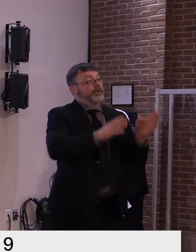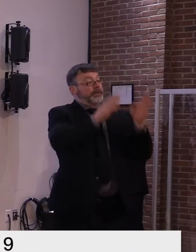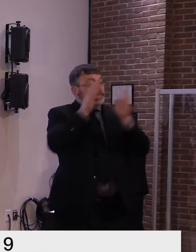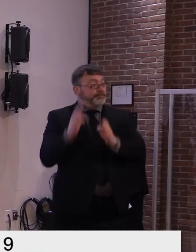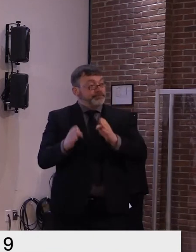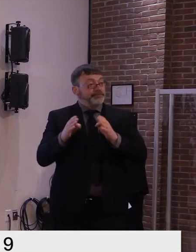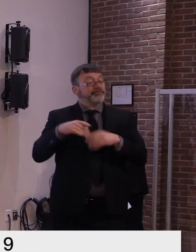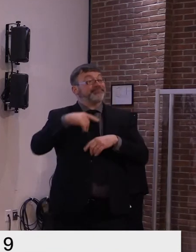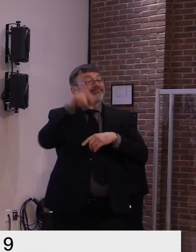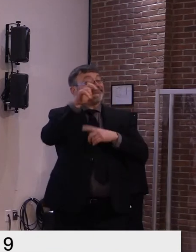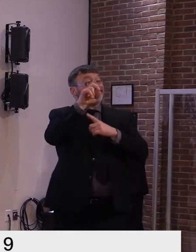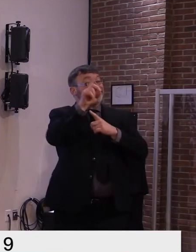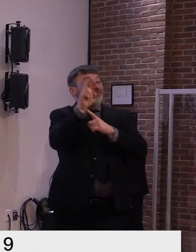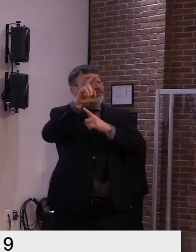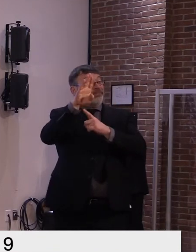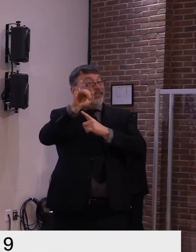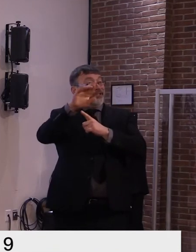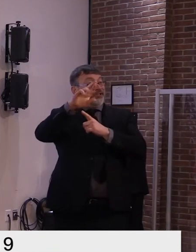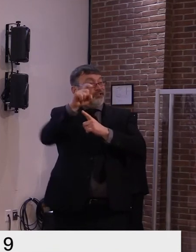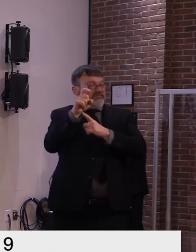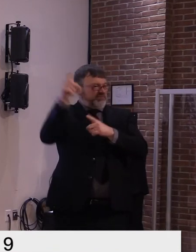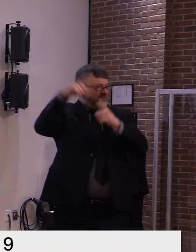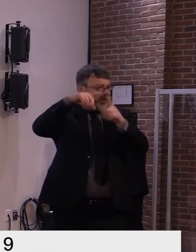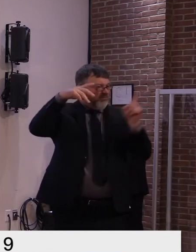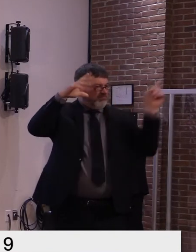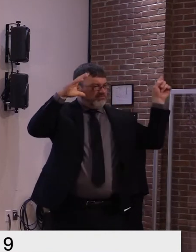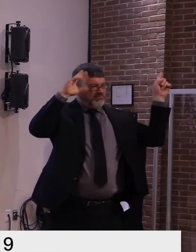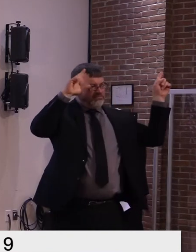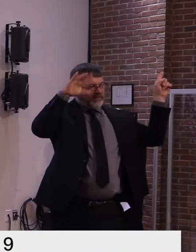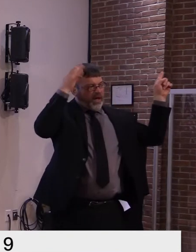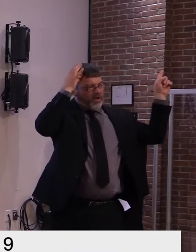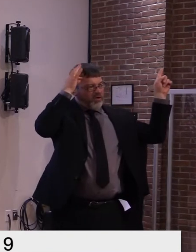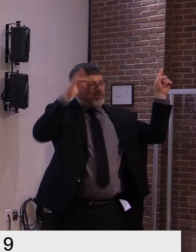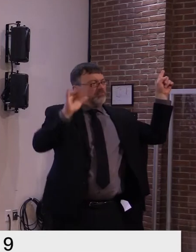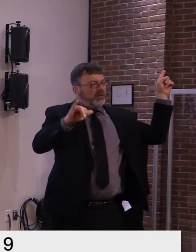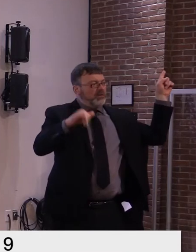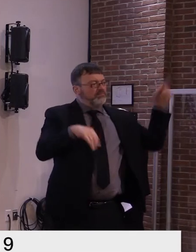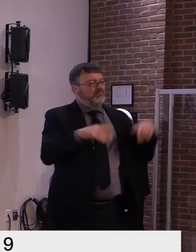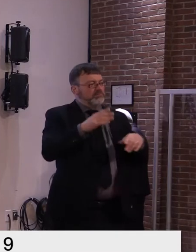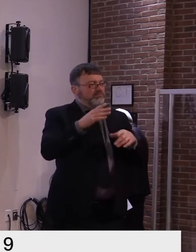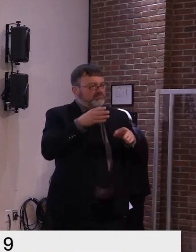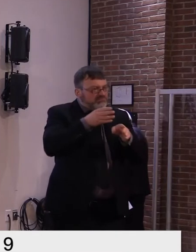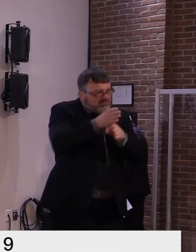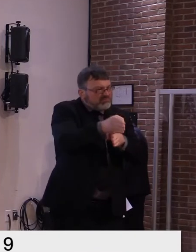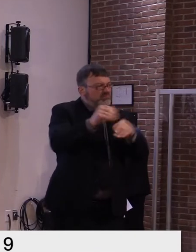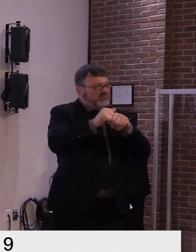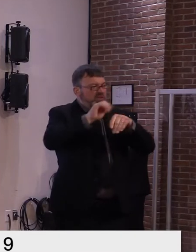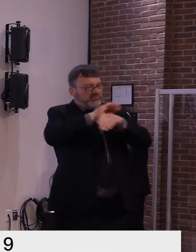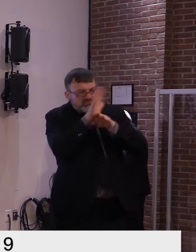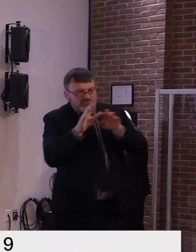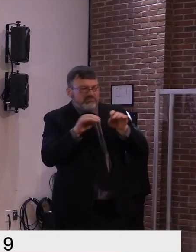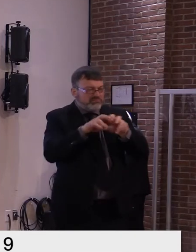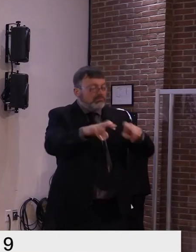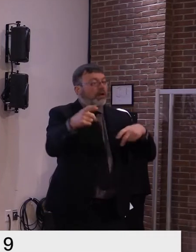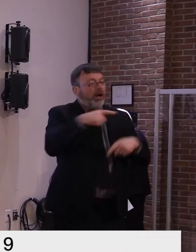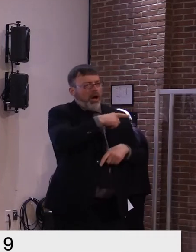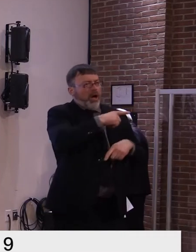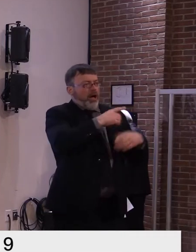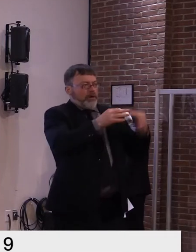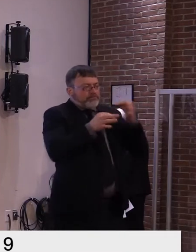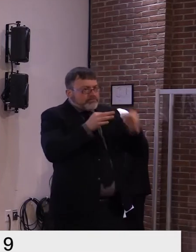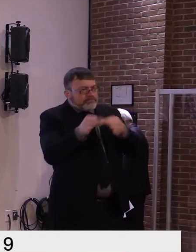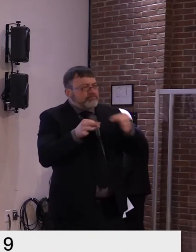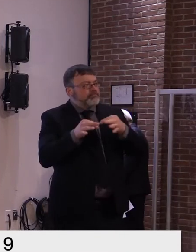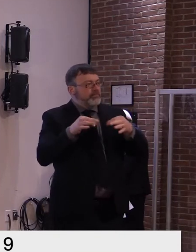be a fall-winter variant prevalent throughout the US. But as of yet, there's no really firm sequencing data